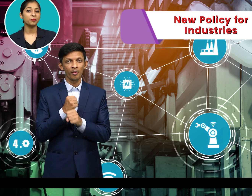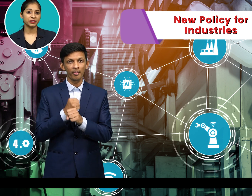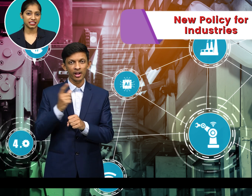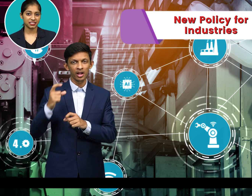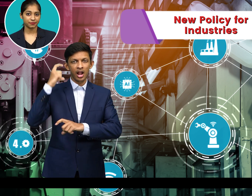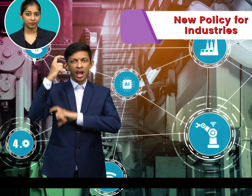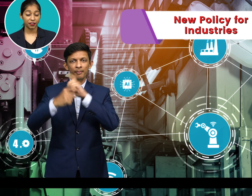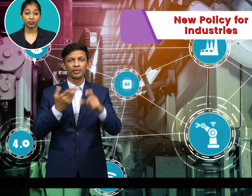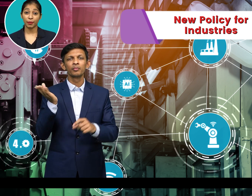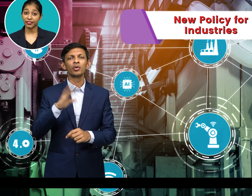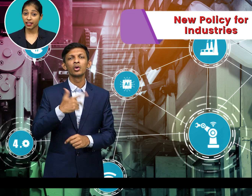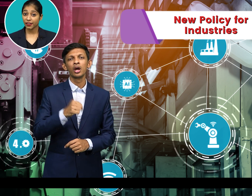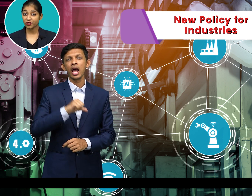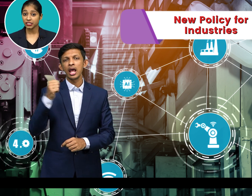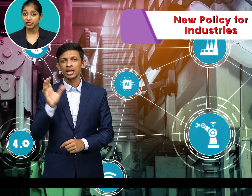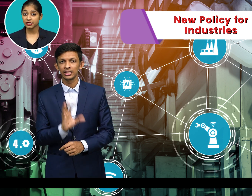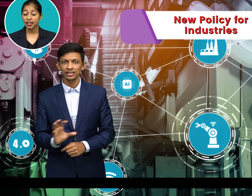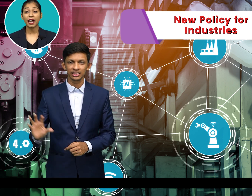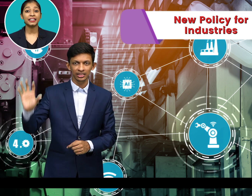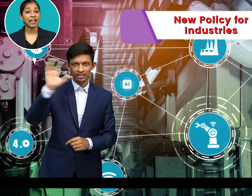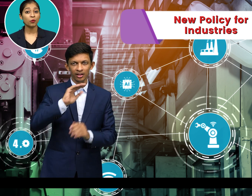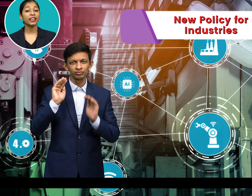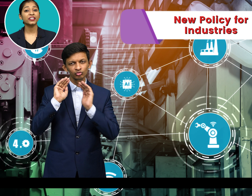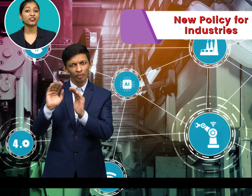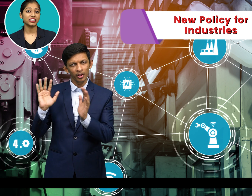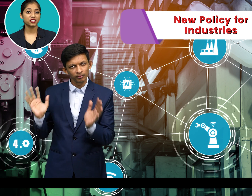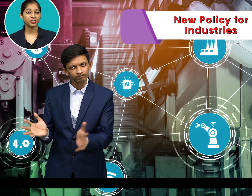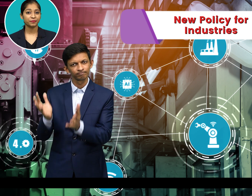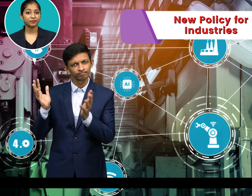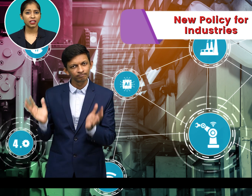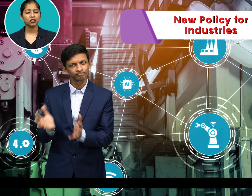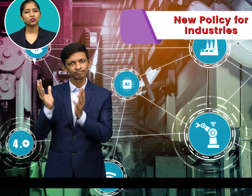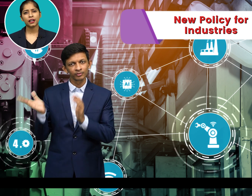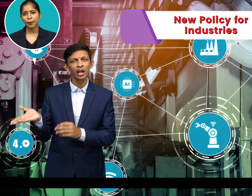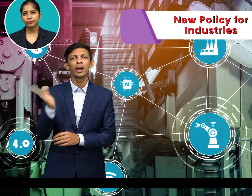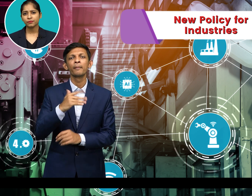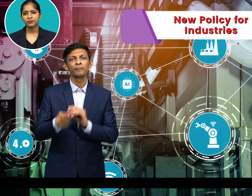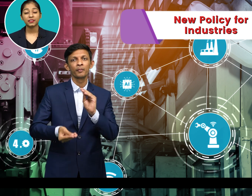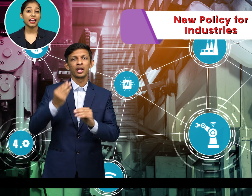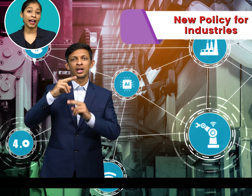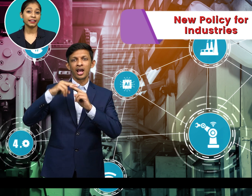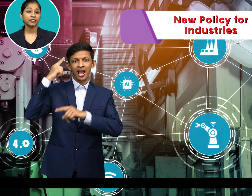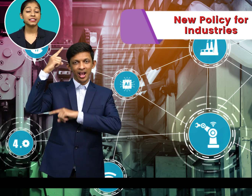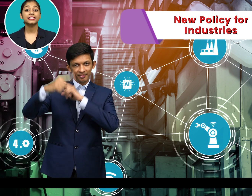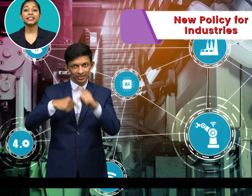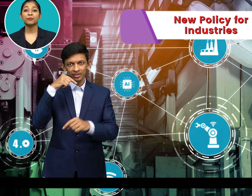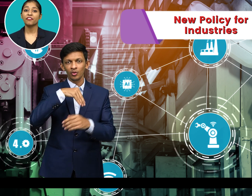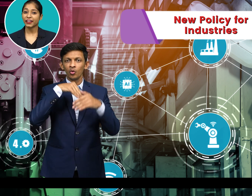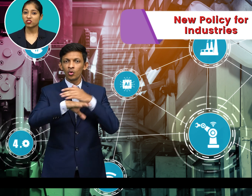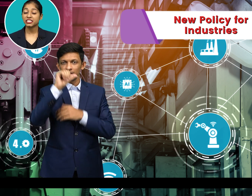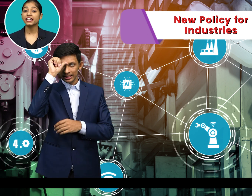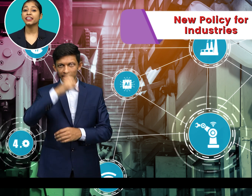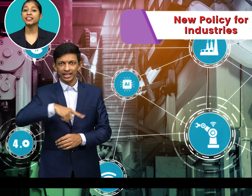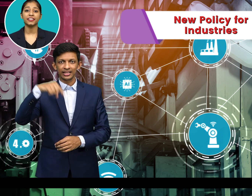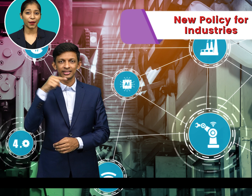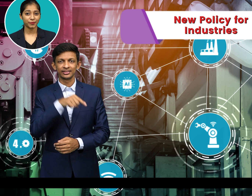government companies from other countries are now encouraged to come and set up